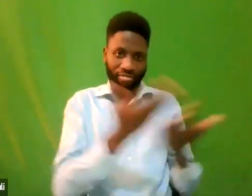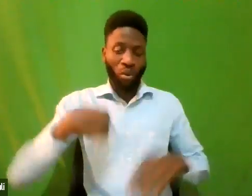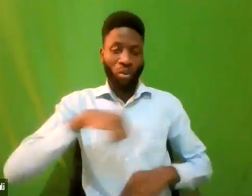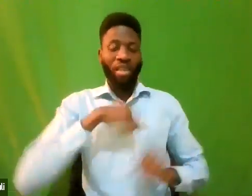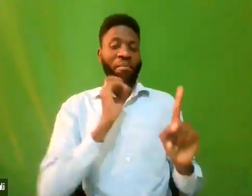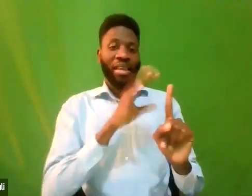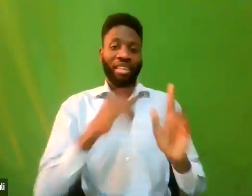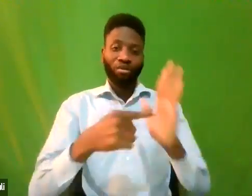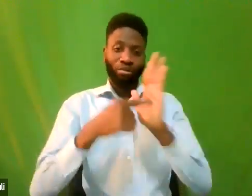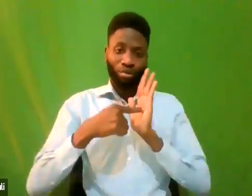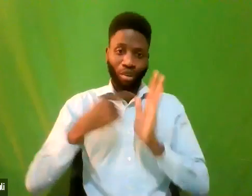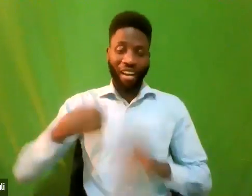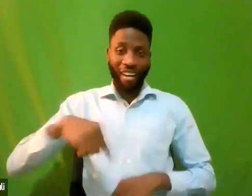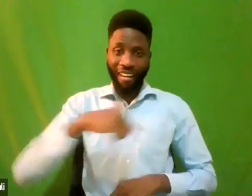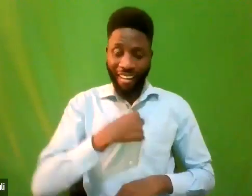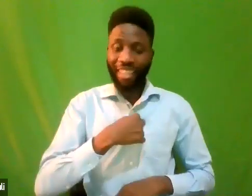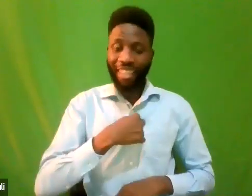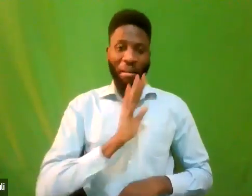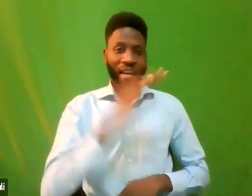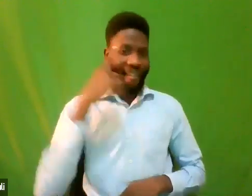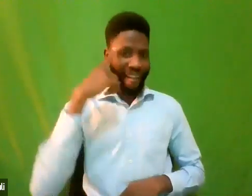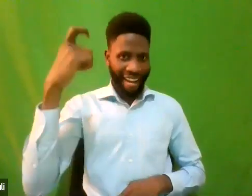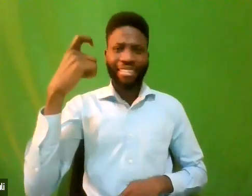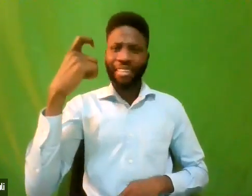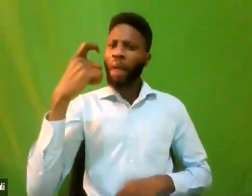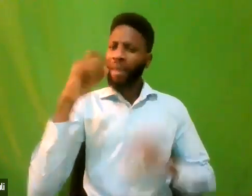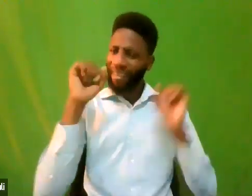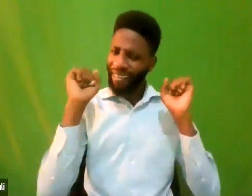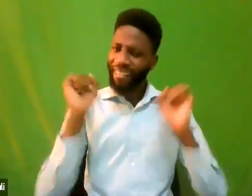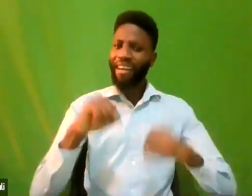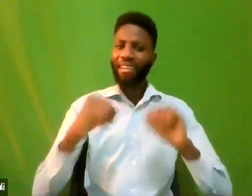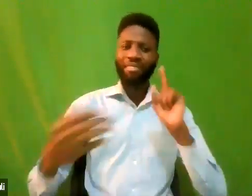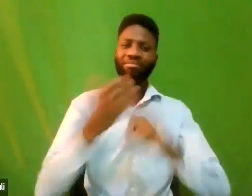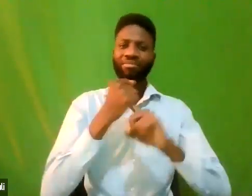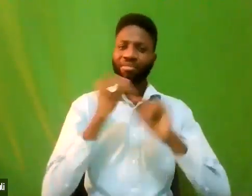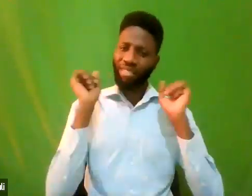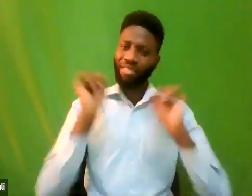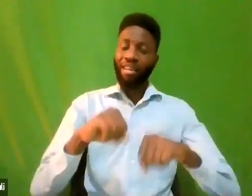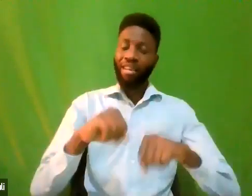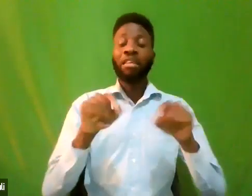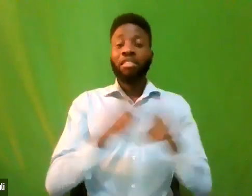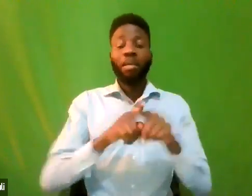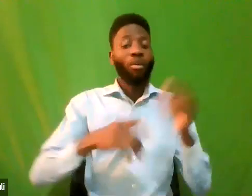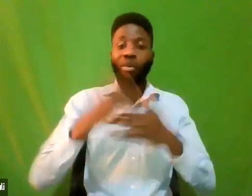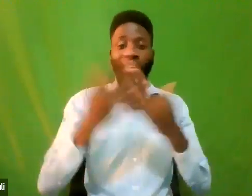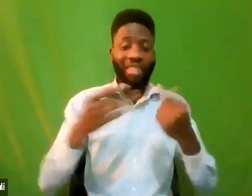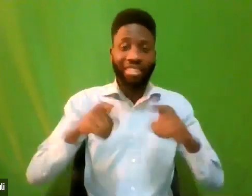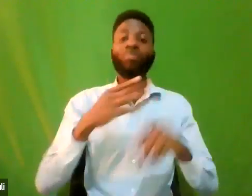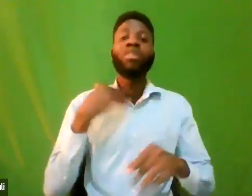that all their dreams are valid and that whatever they want to do in this life, they can achieve. And you do that